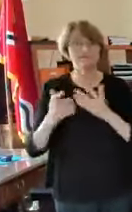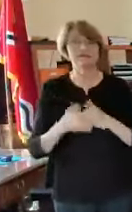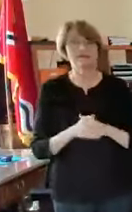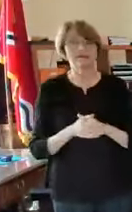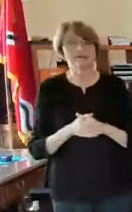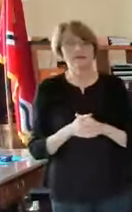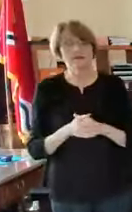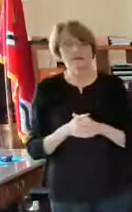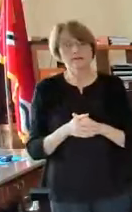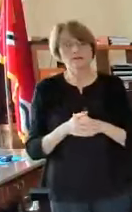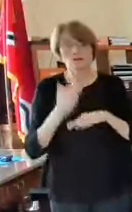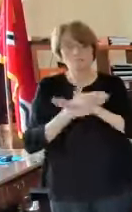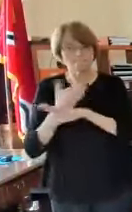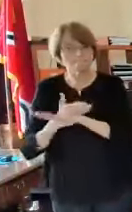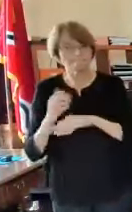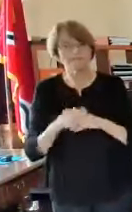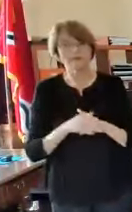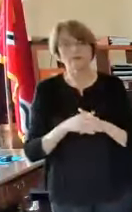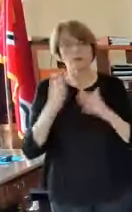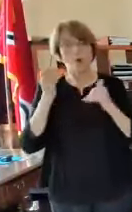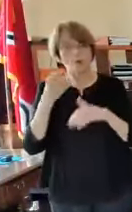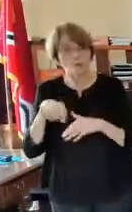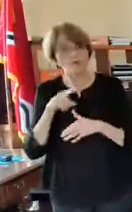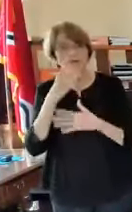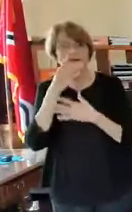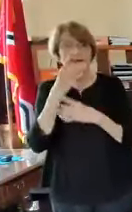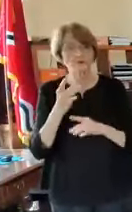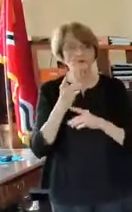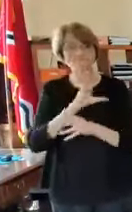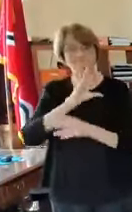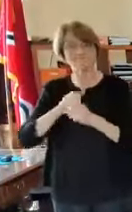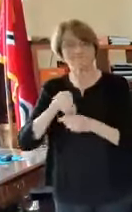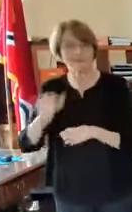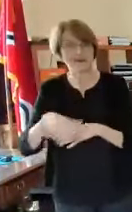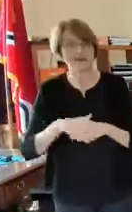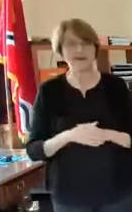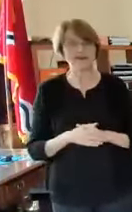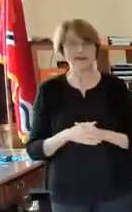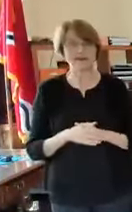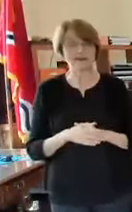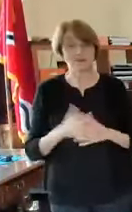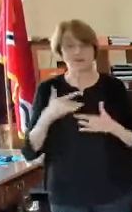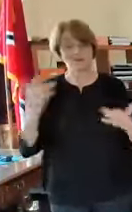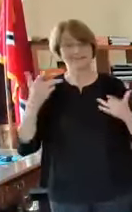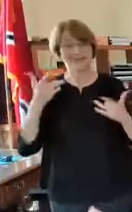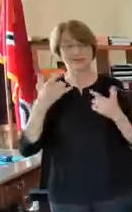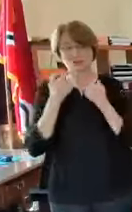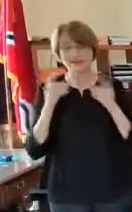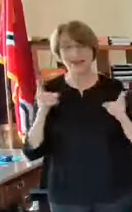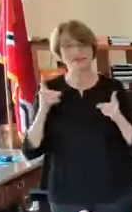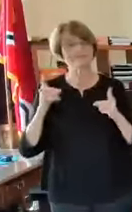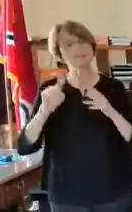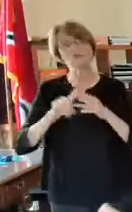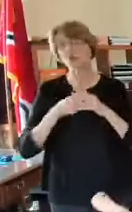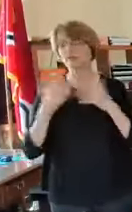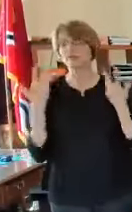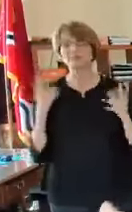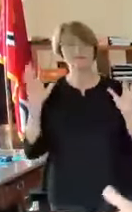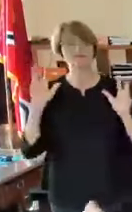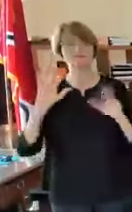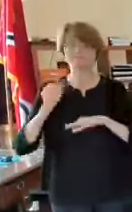interested in that. And we're really excited to announce that it's launched, it's up,